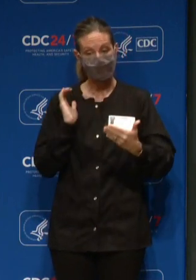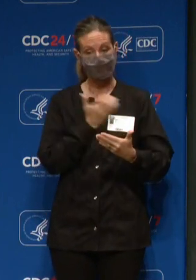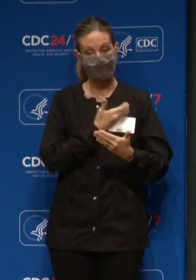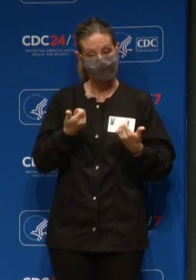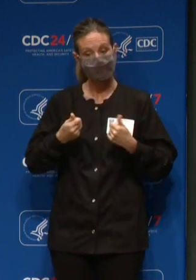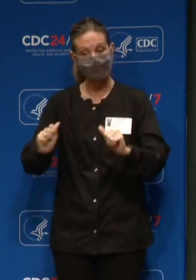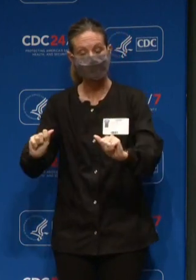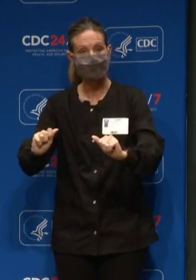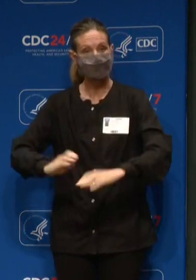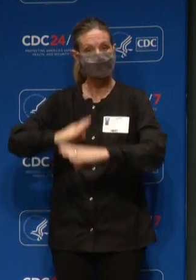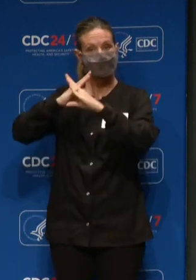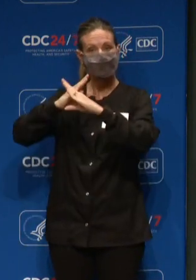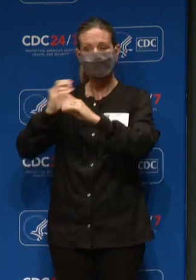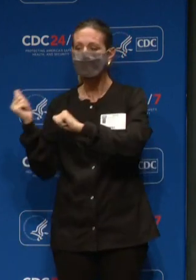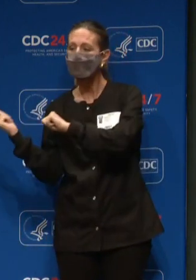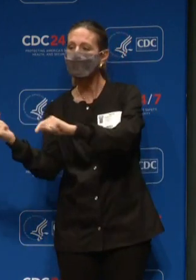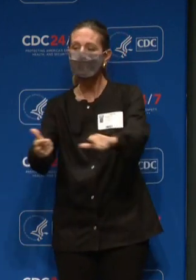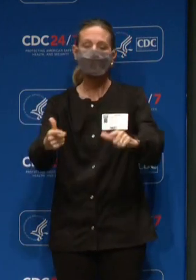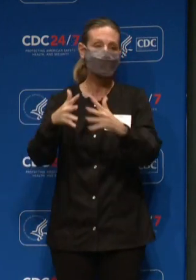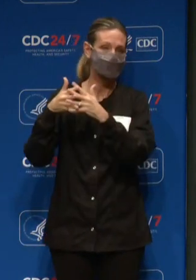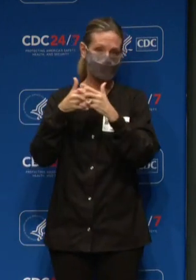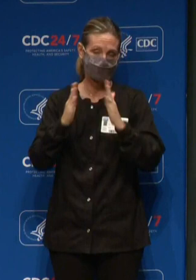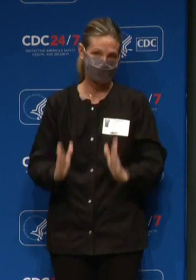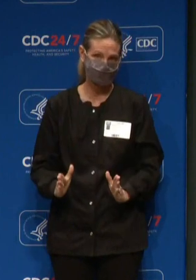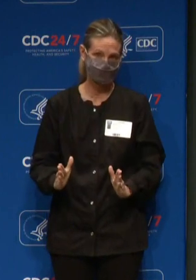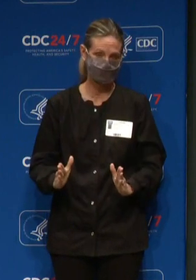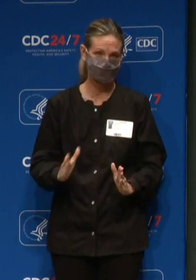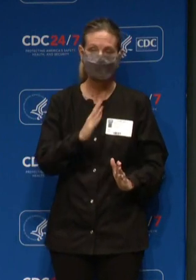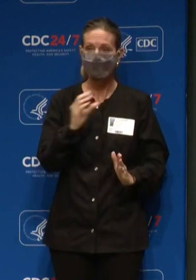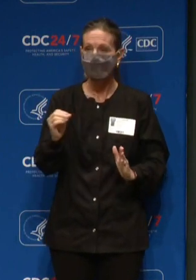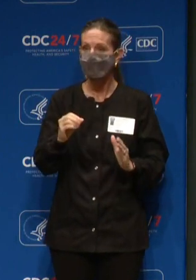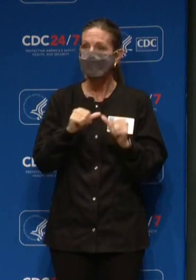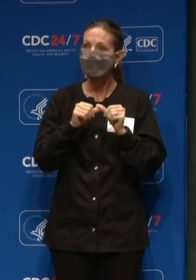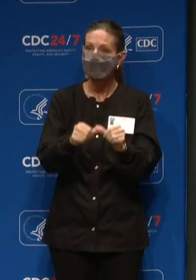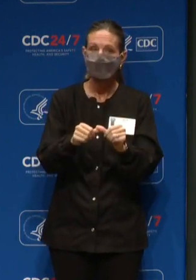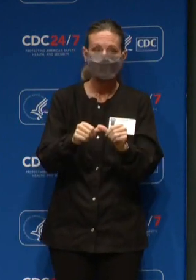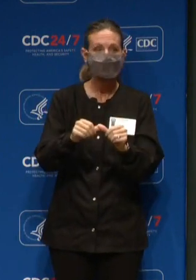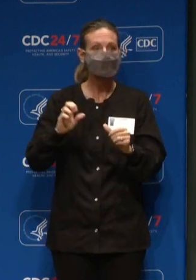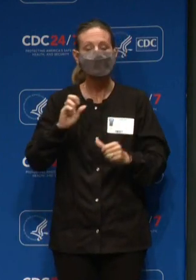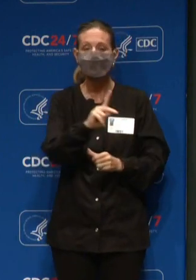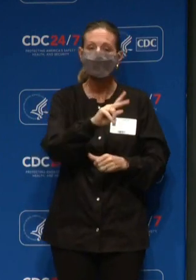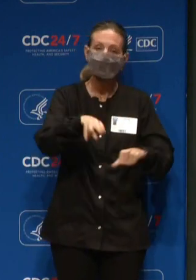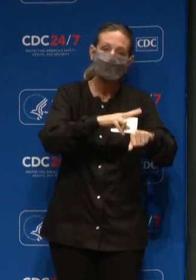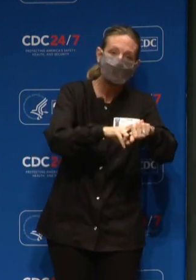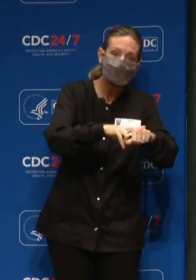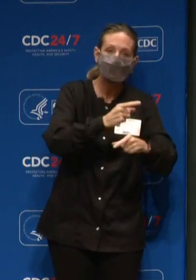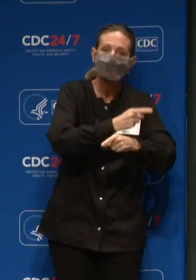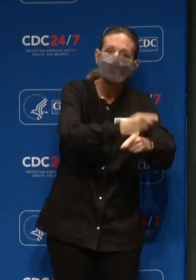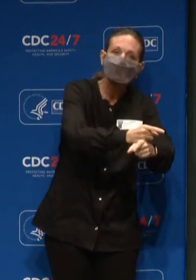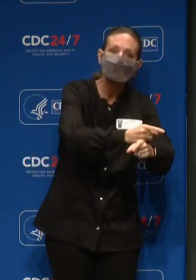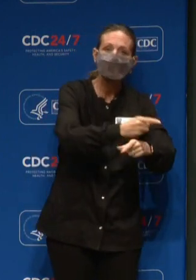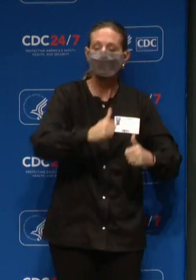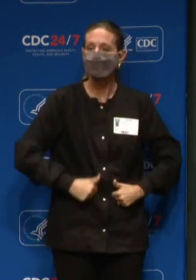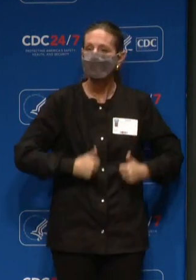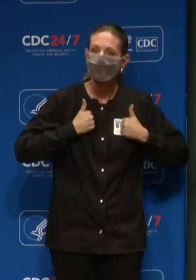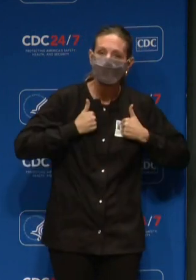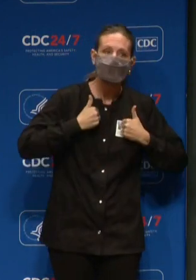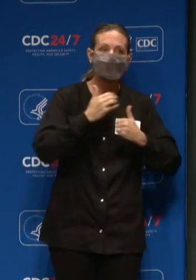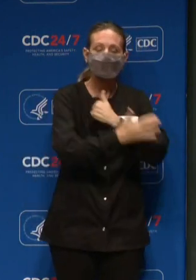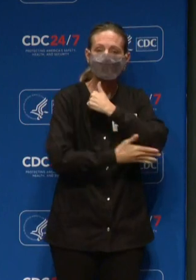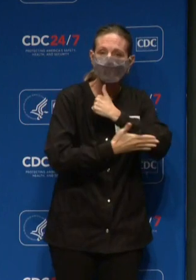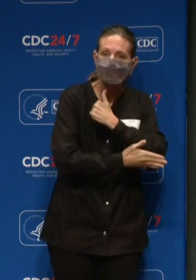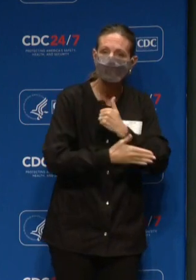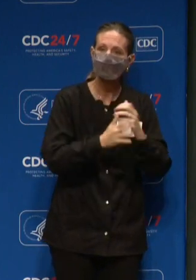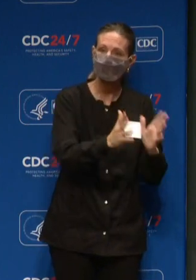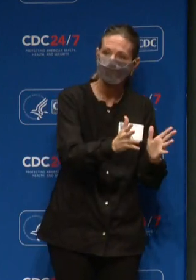impact of the COVID-19 pandemic, and continue to restore more normalcy to our lives and our country. CDC